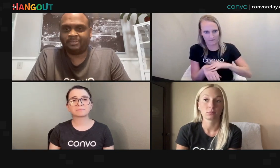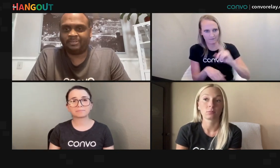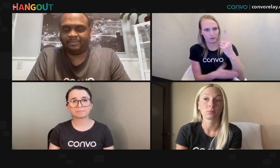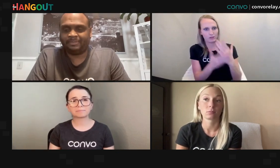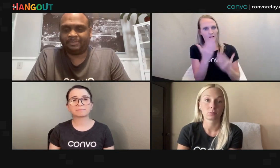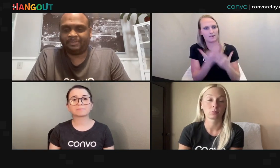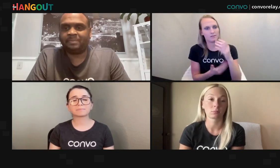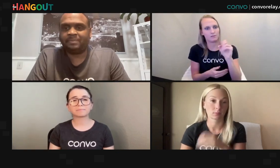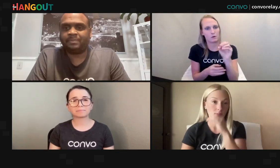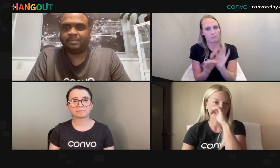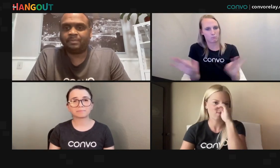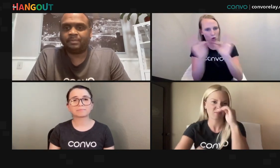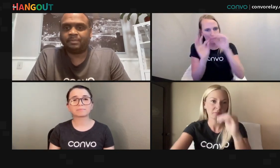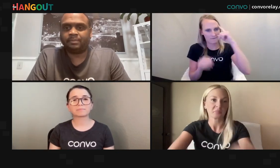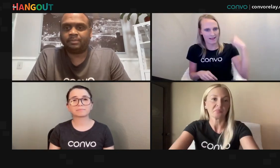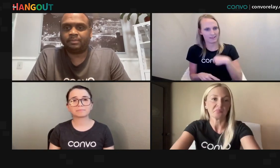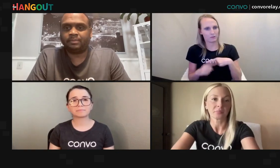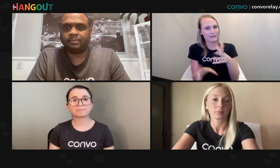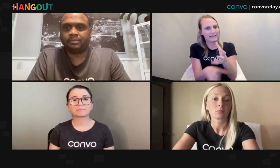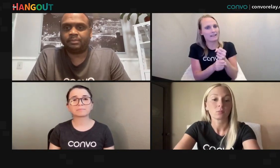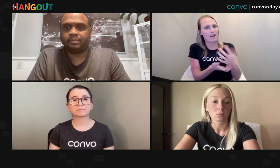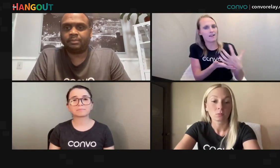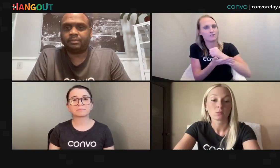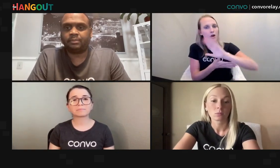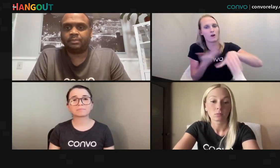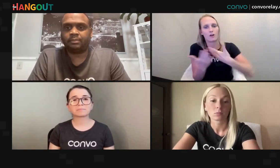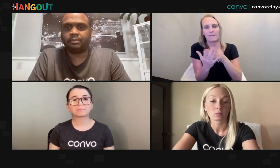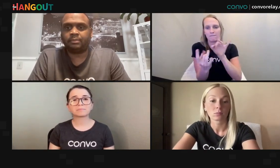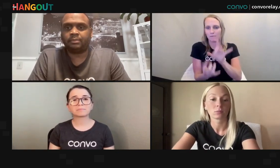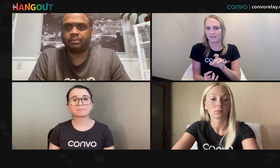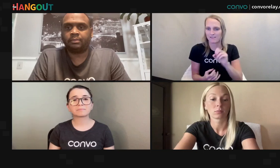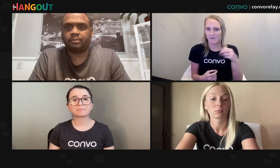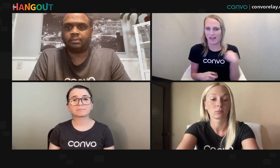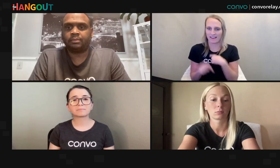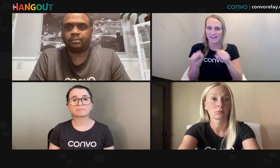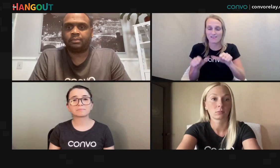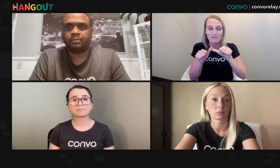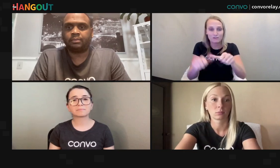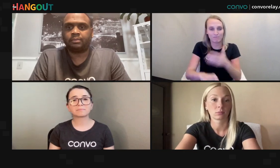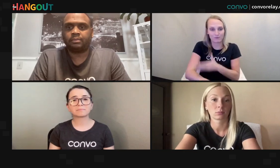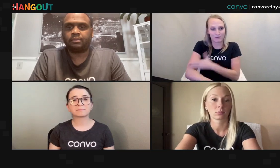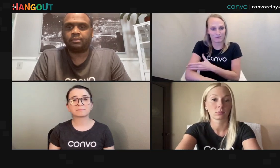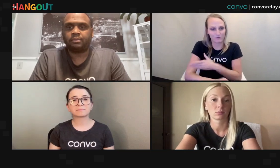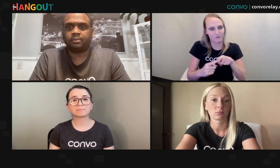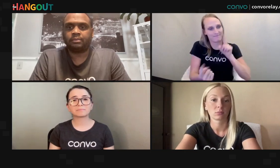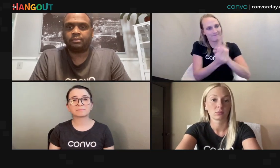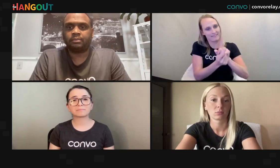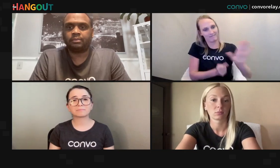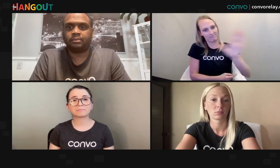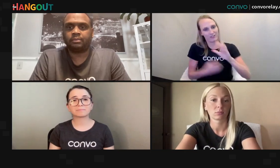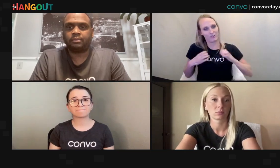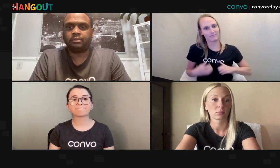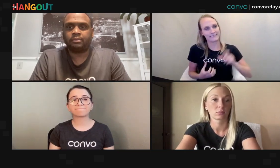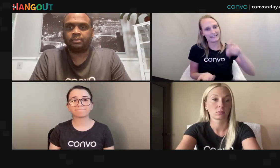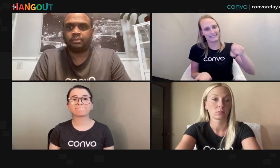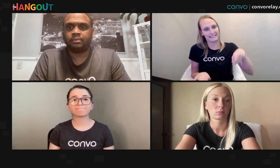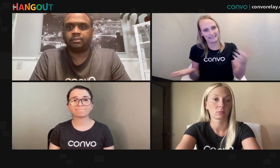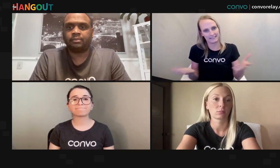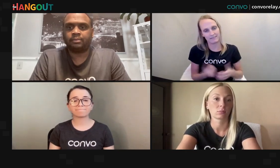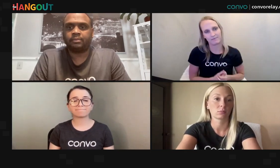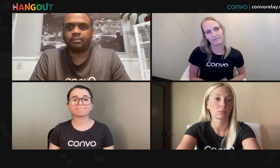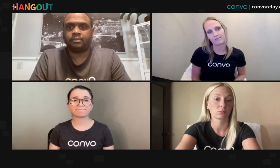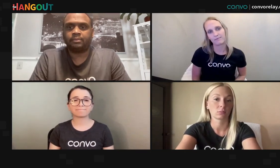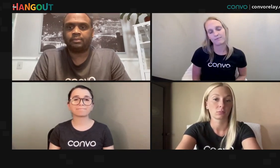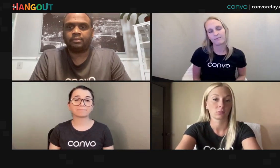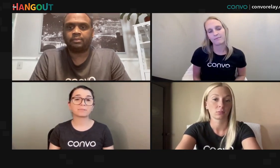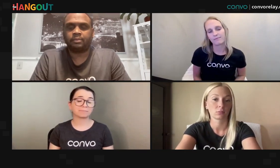you are the ones experiencing this firsthand. So it's important for us to collect all of that feedback so we can continue to improve and